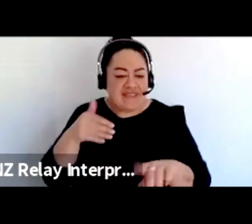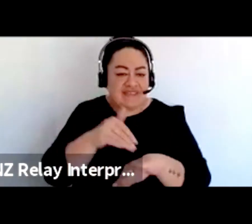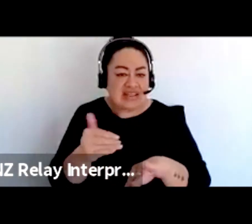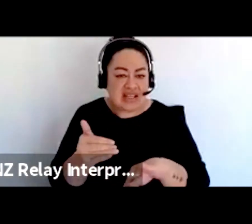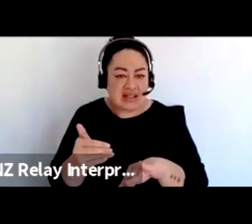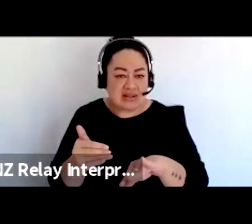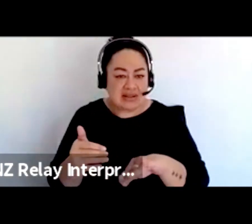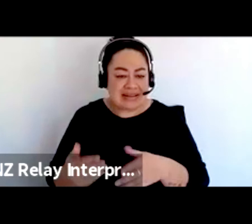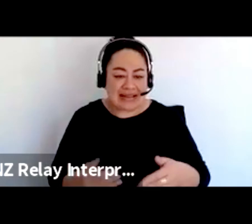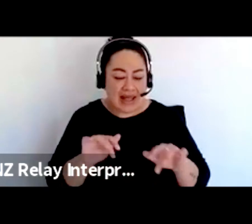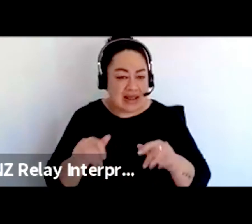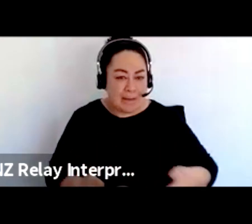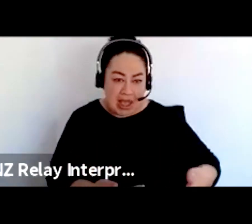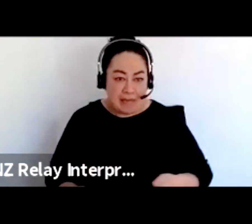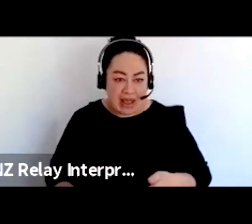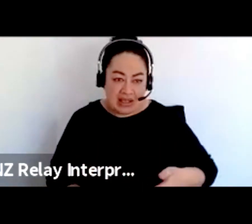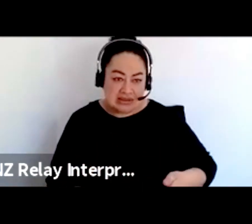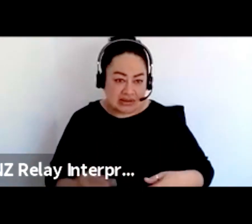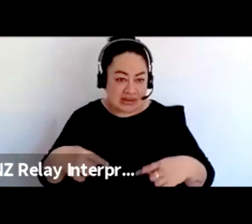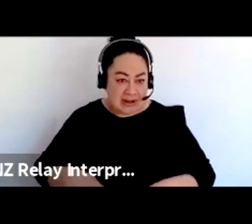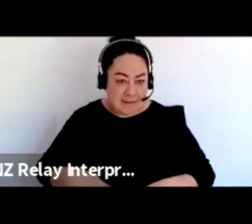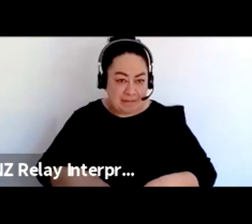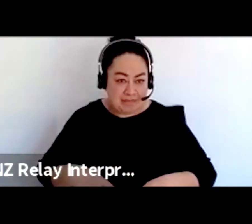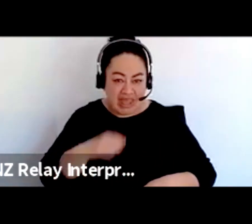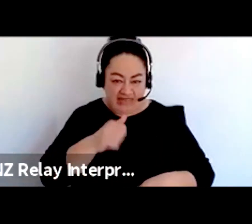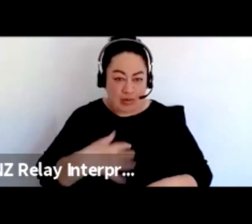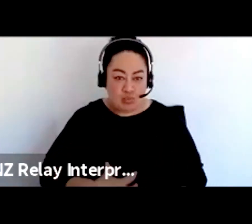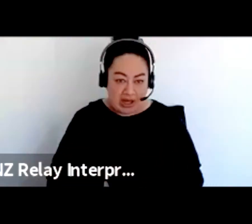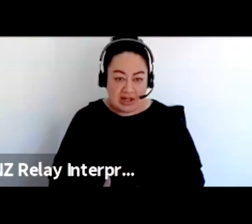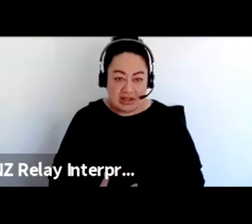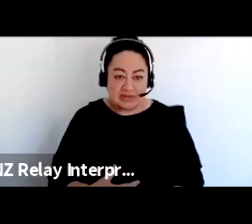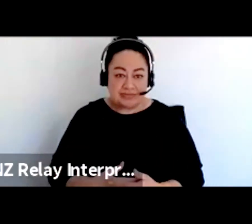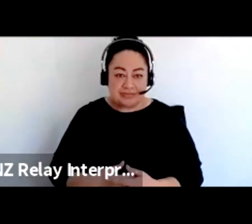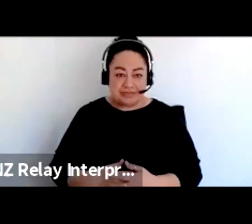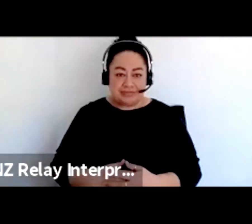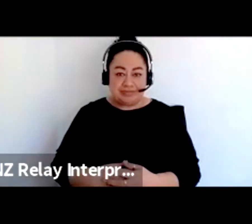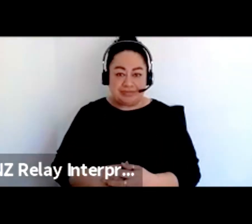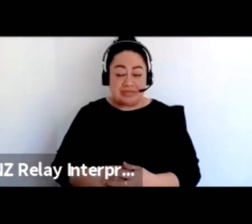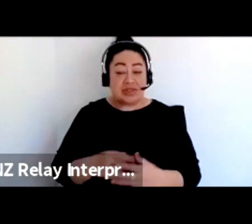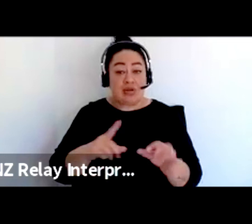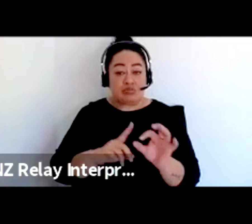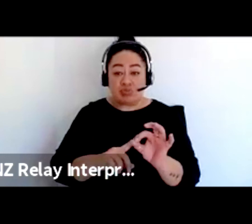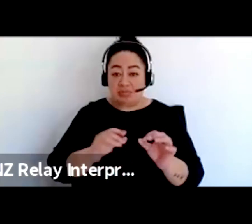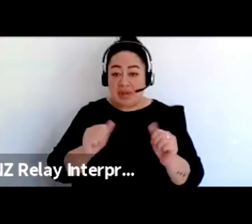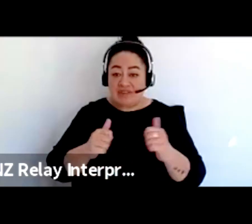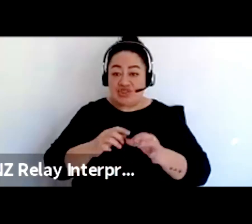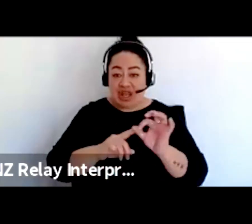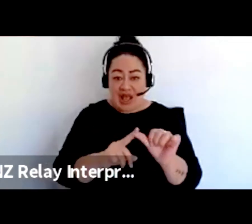and it doesn't. So that, that question's been answered. Yes. Cool. Thank